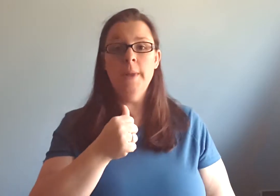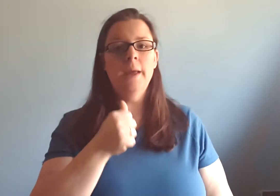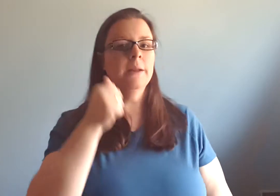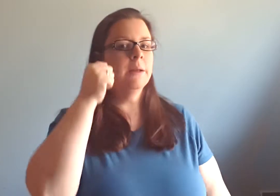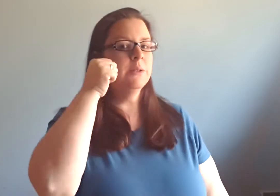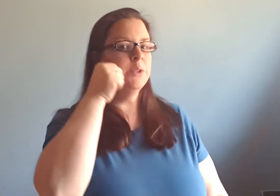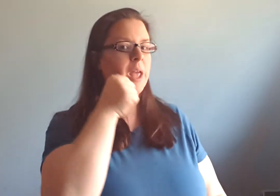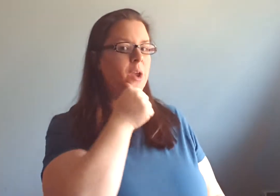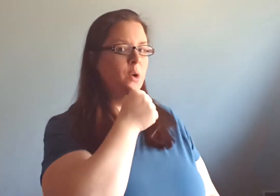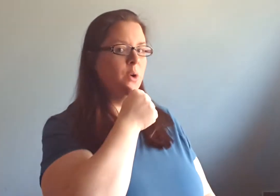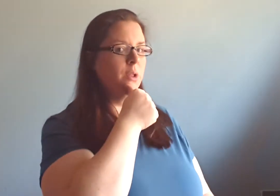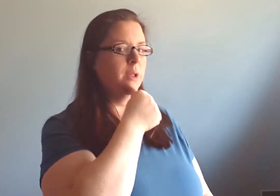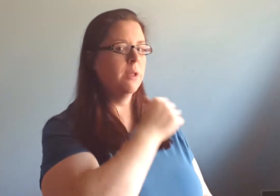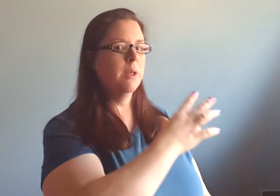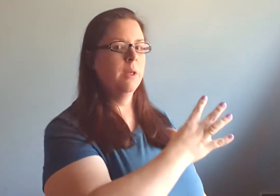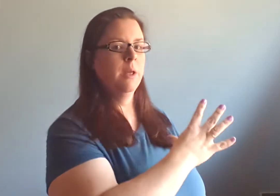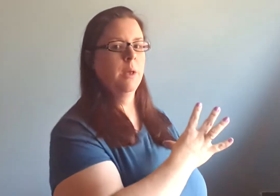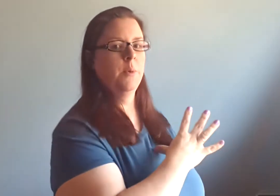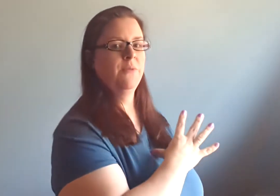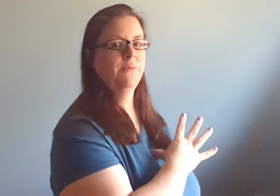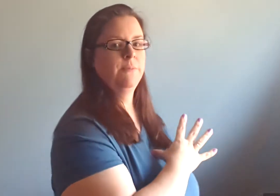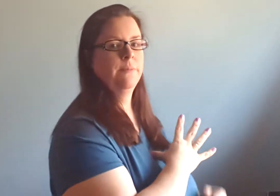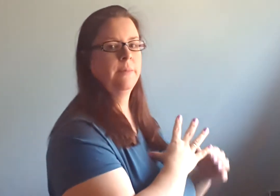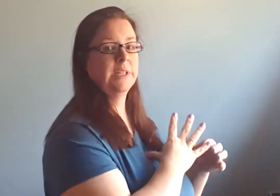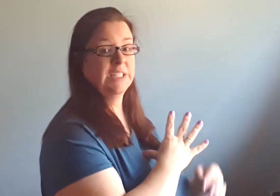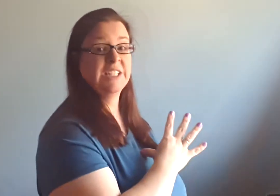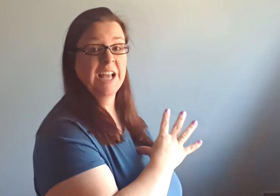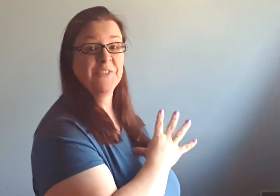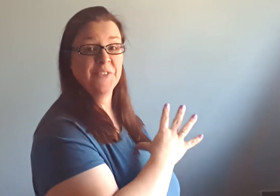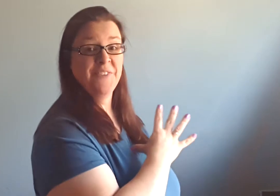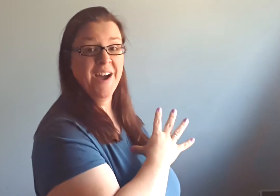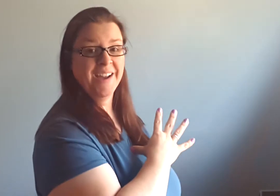Woman, you take girl and put, this is the sign for fine.